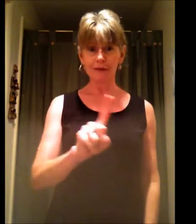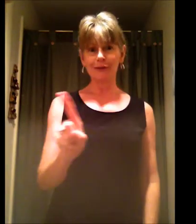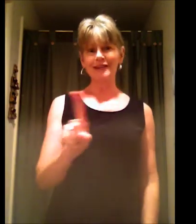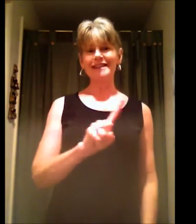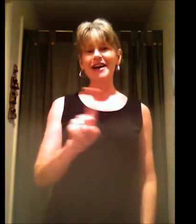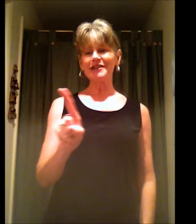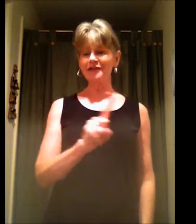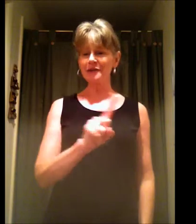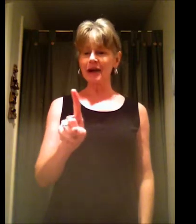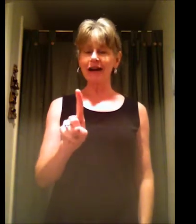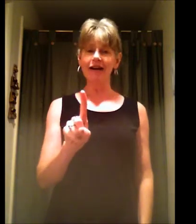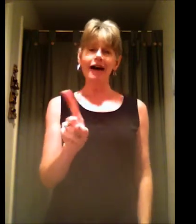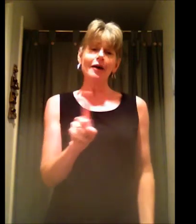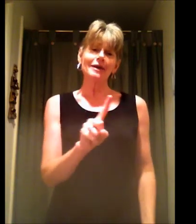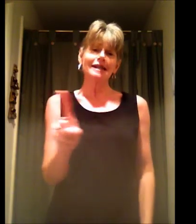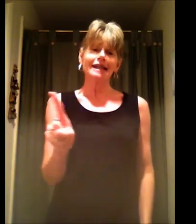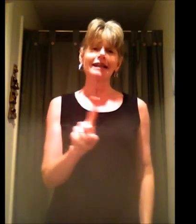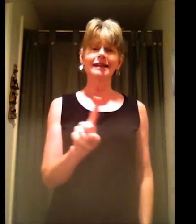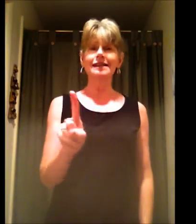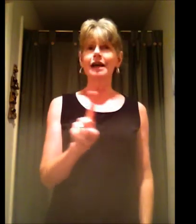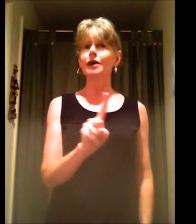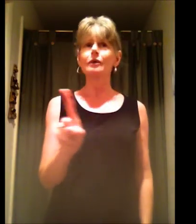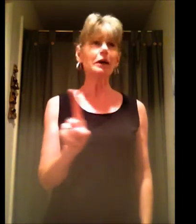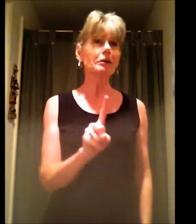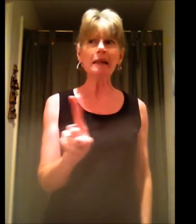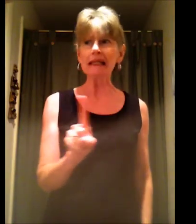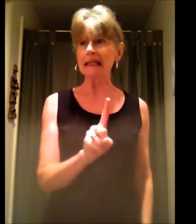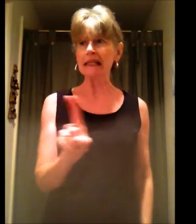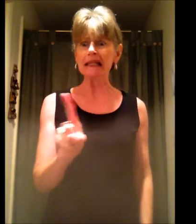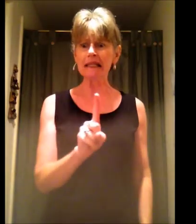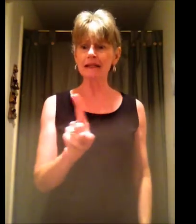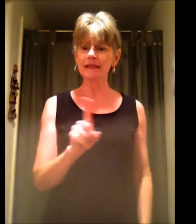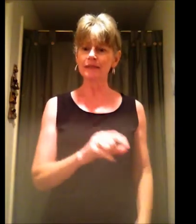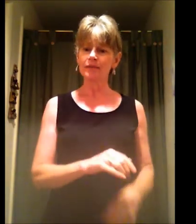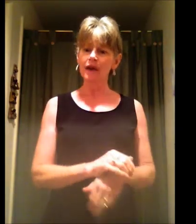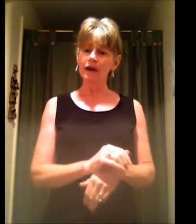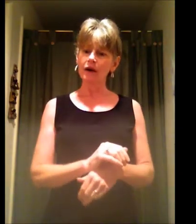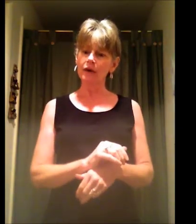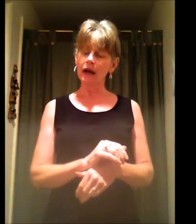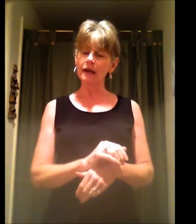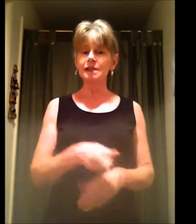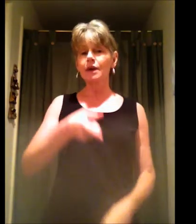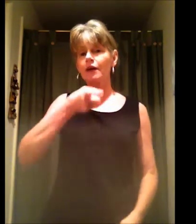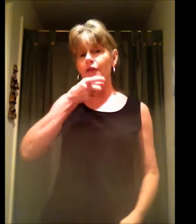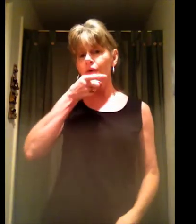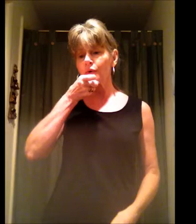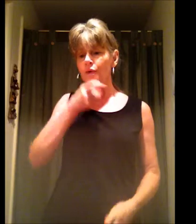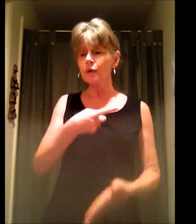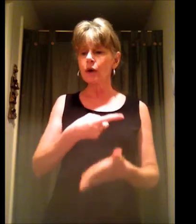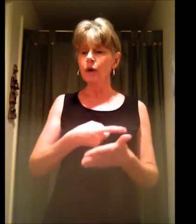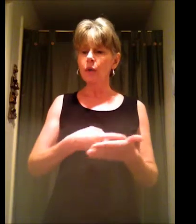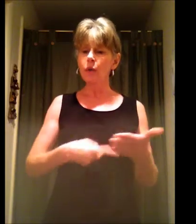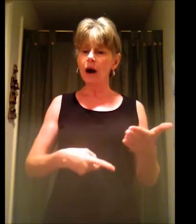for the sign for where. I always see it as like, where are my keys? Okay, so we have who,